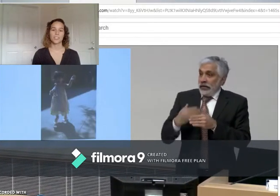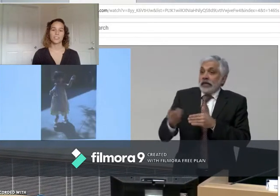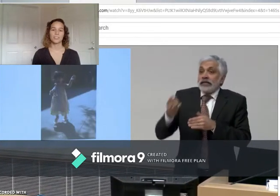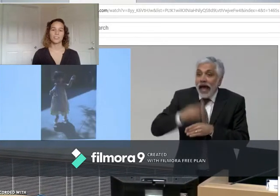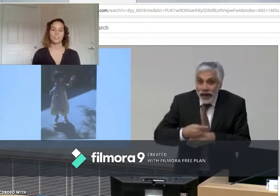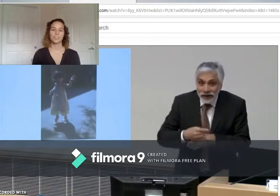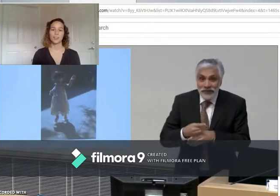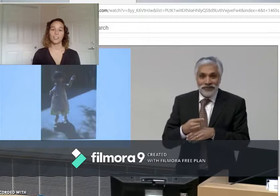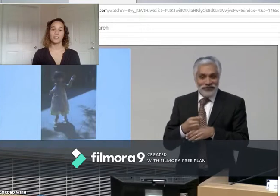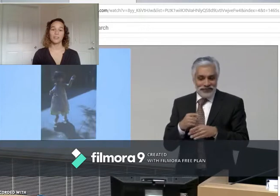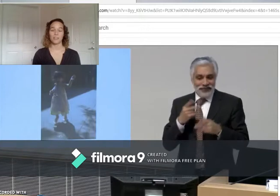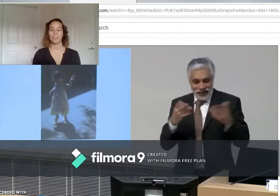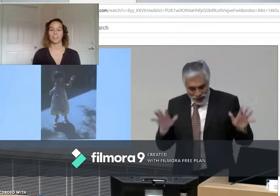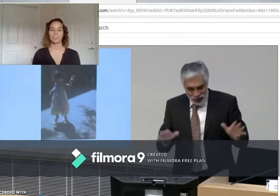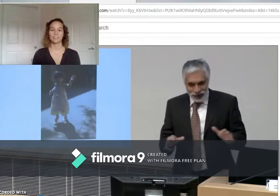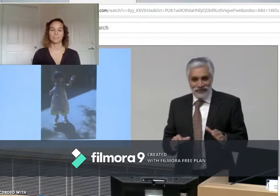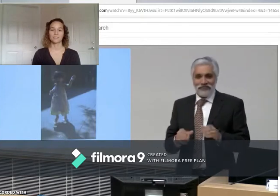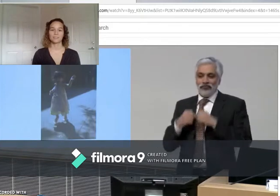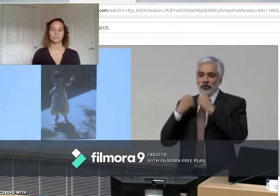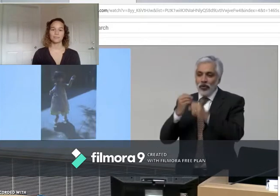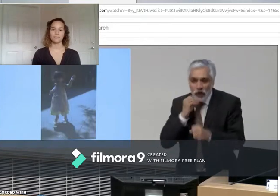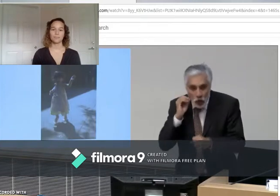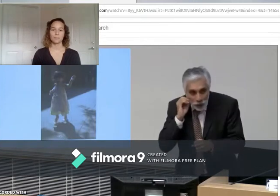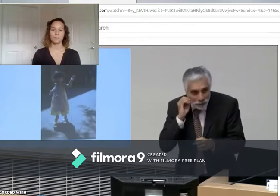Tasha said, "Sorry, you fell."